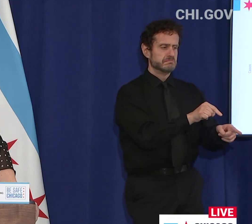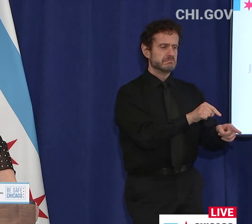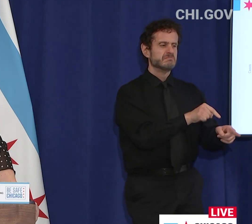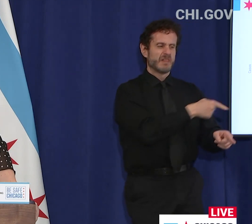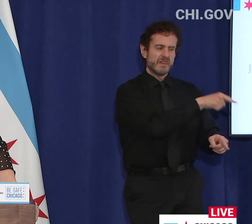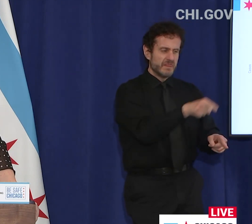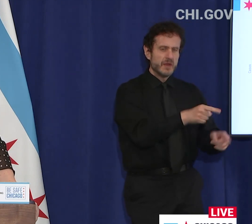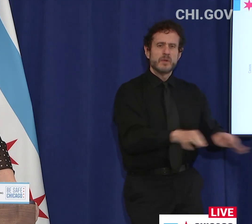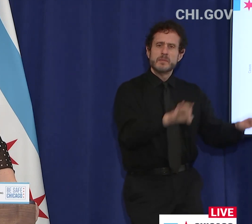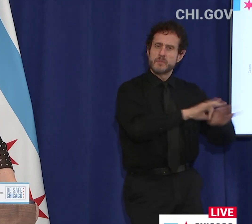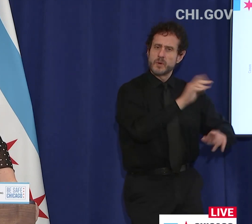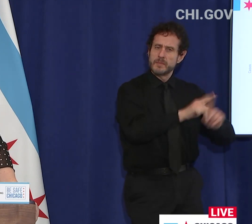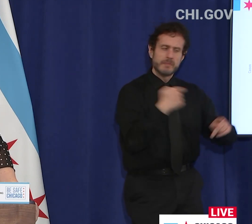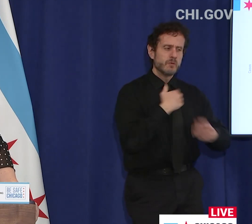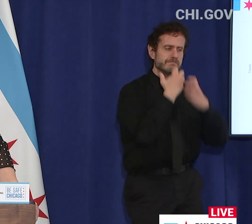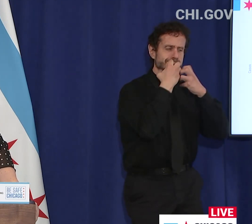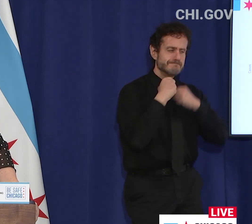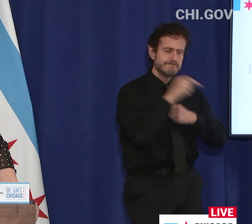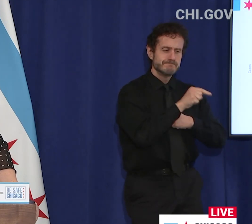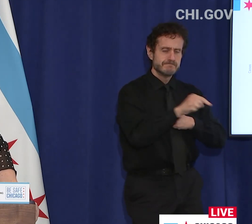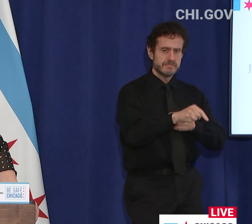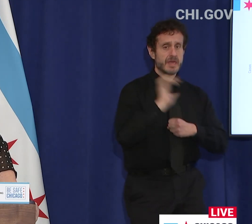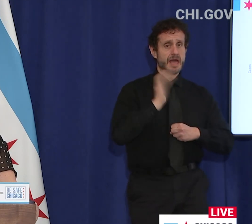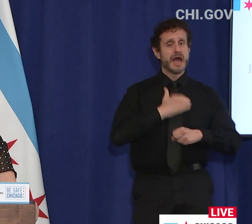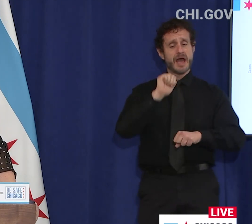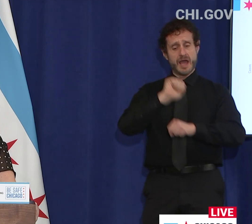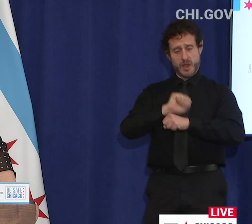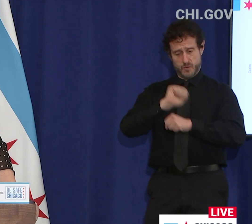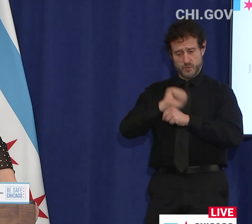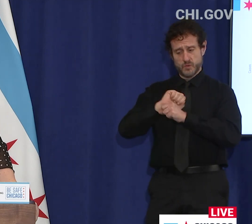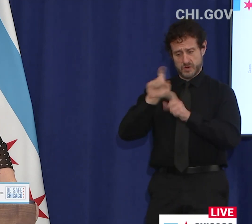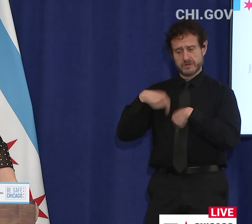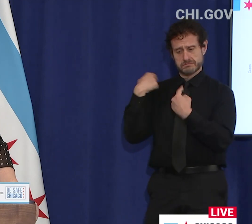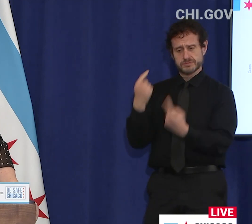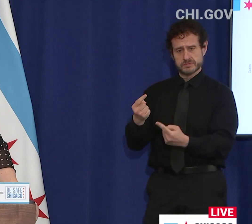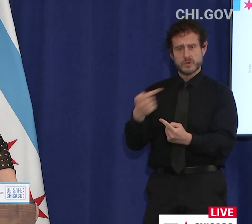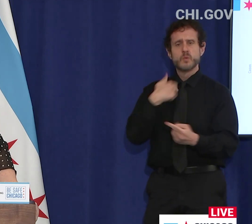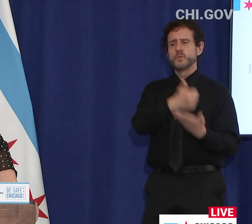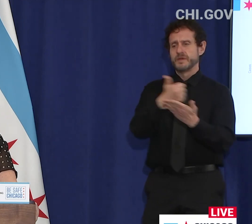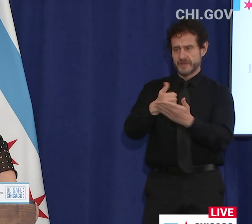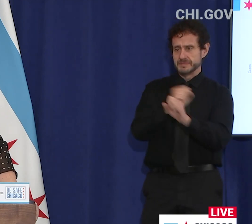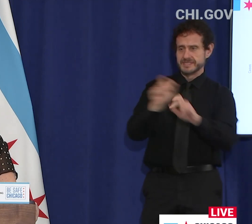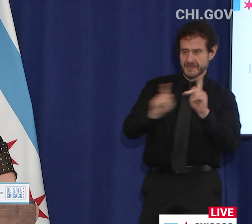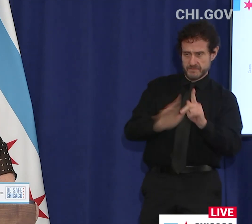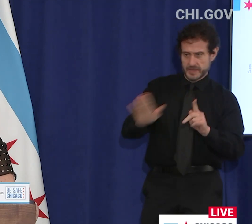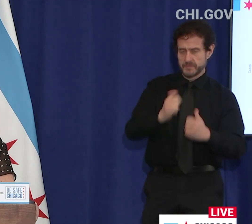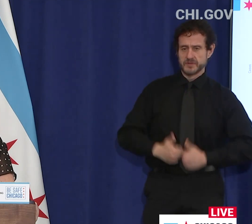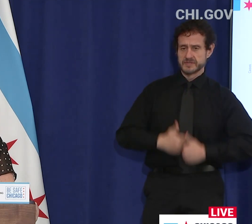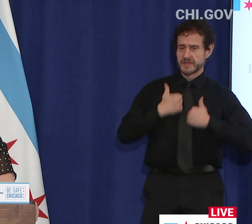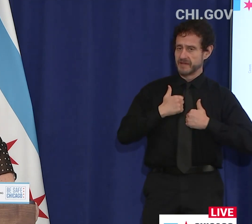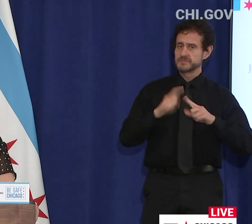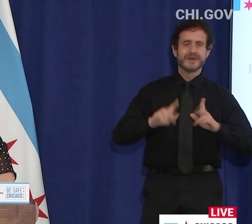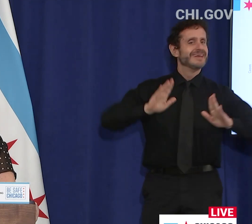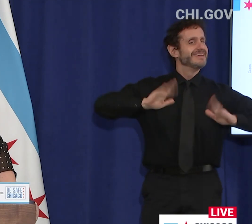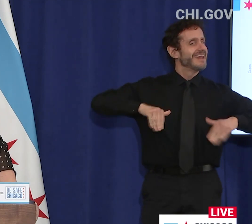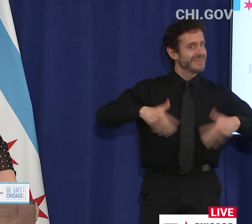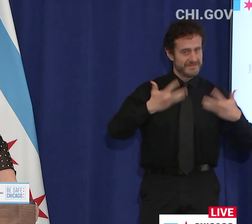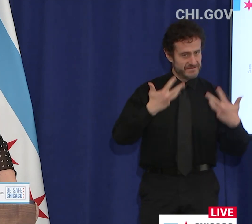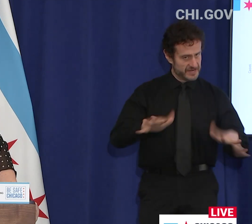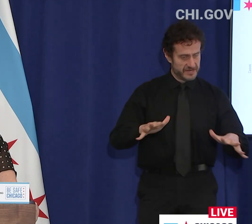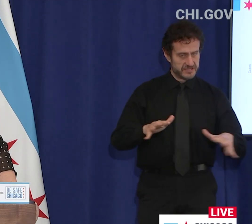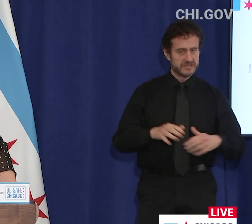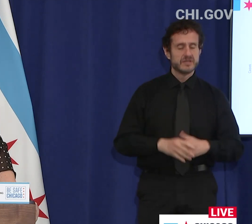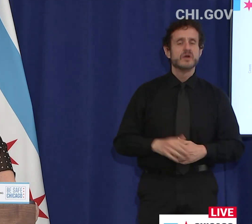and that the work that we've been doing has helped to save lives, but that we are not done,